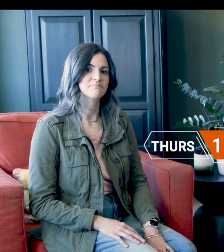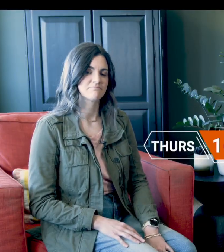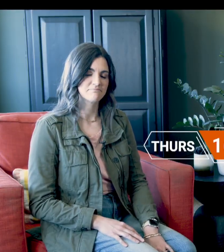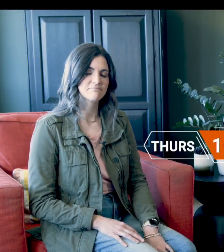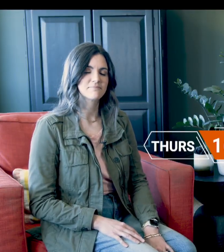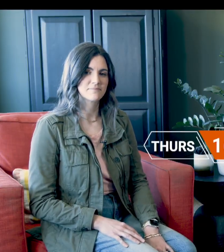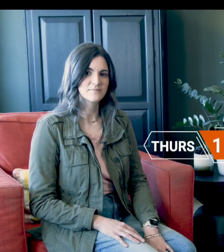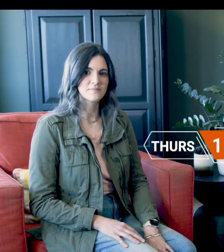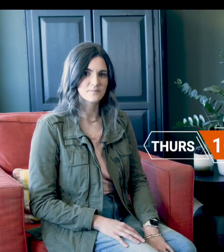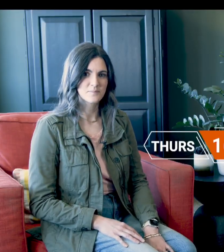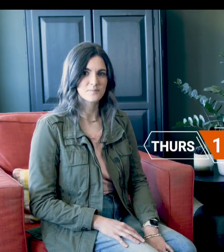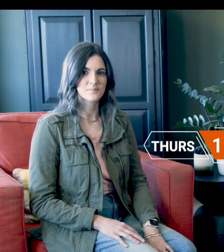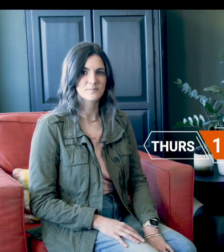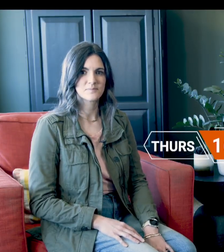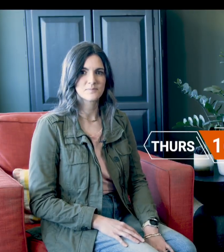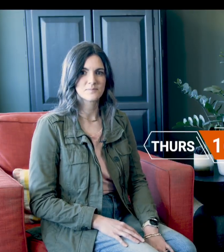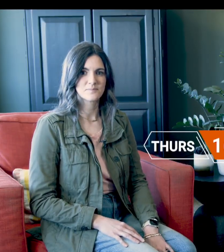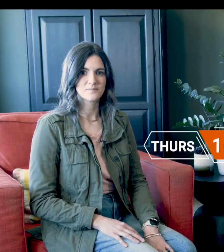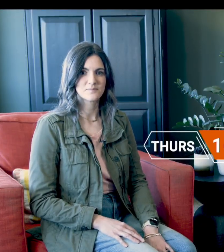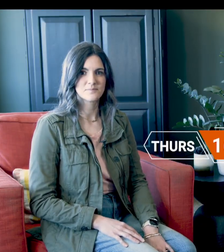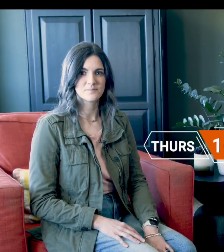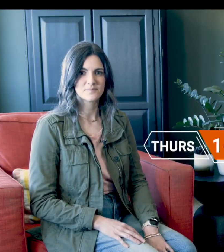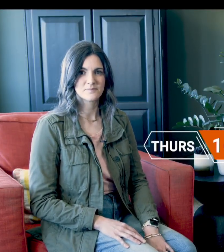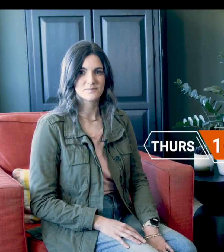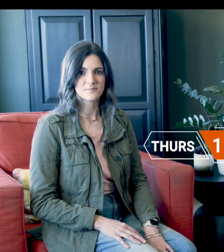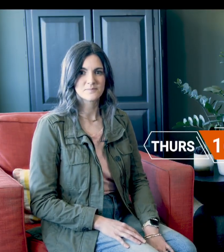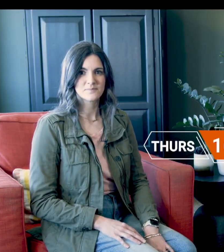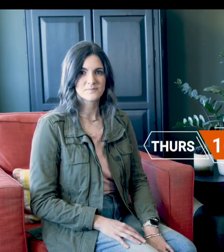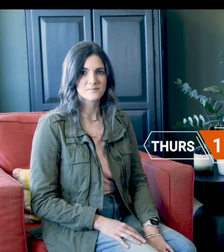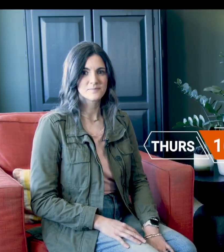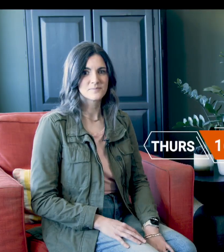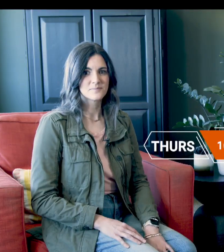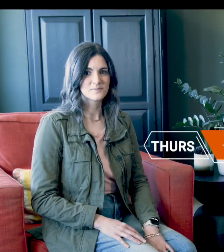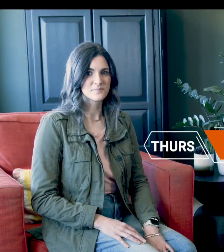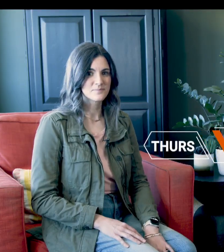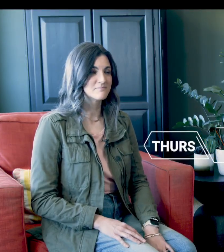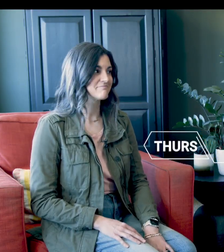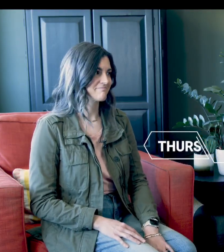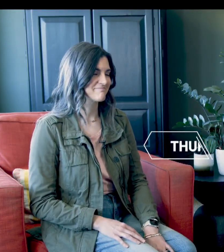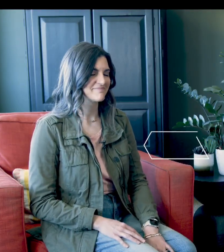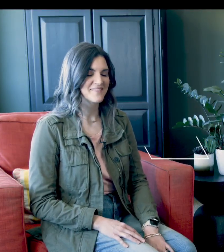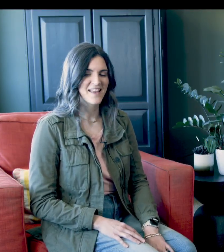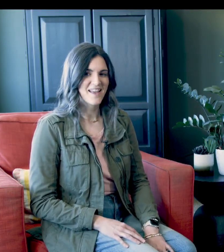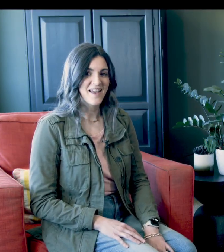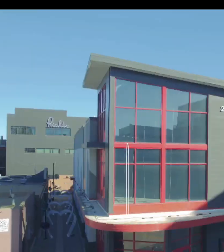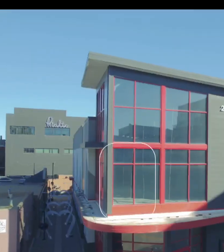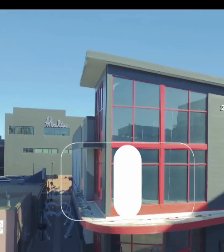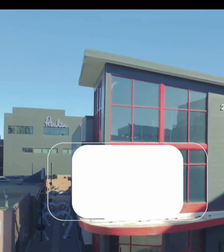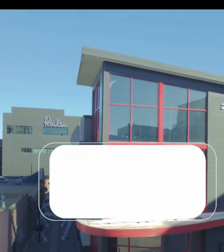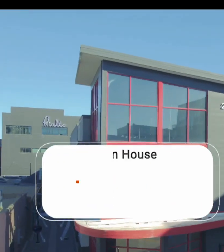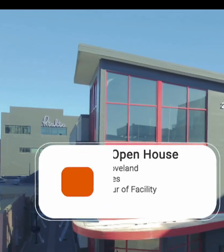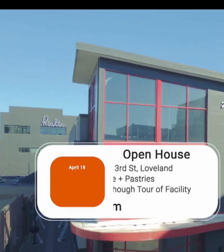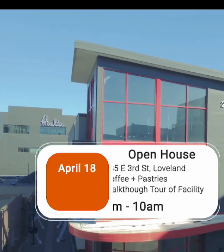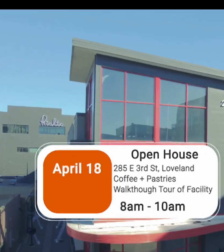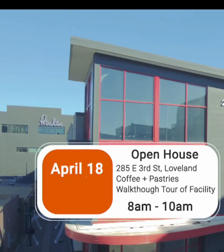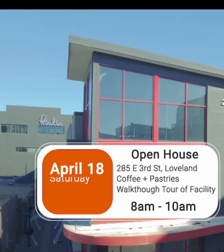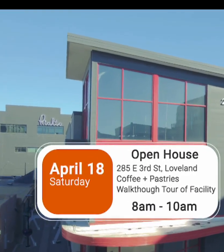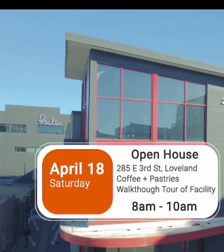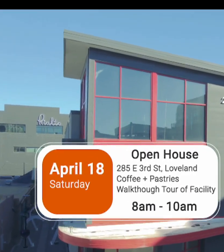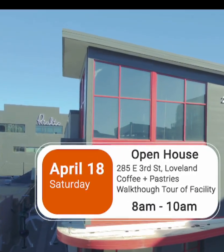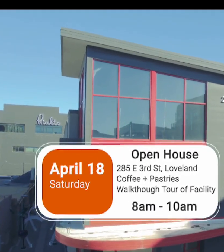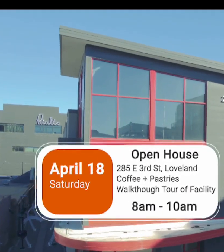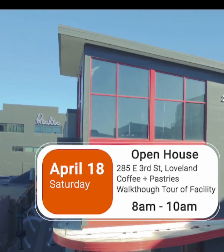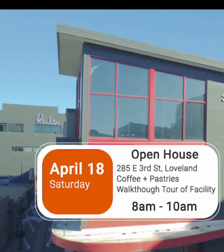date, when packing begins and the next chapter really starts. And mark your calendars